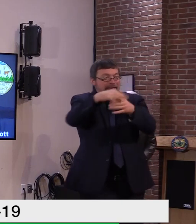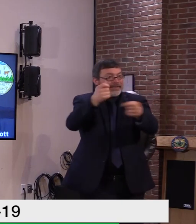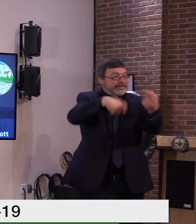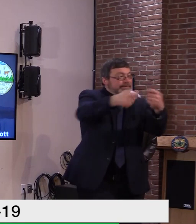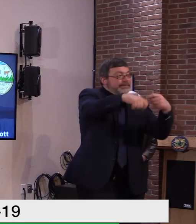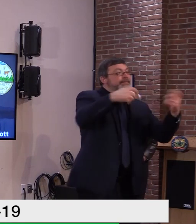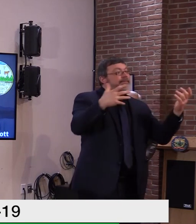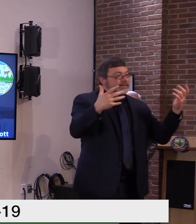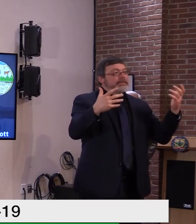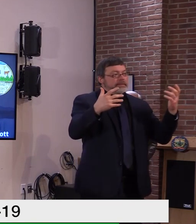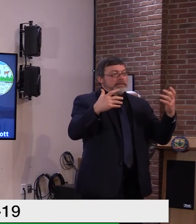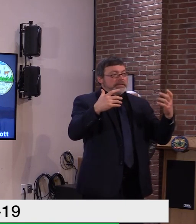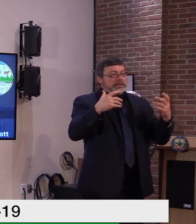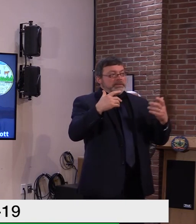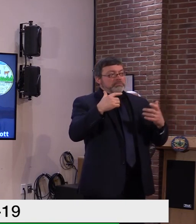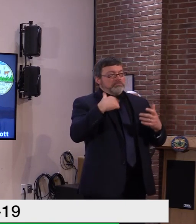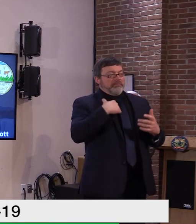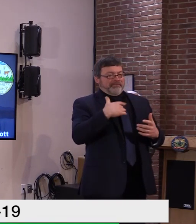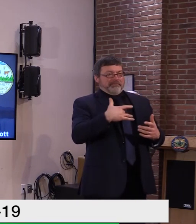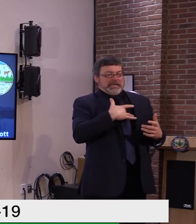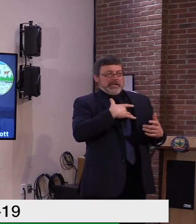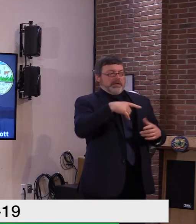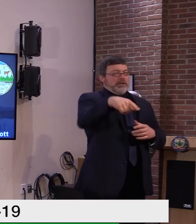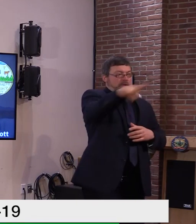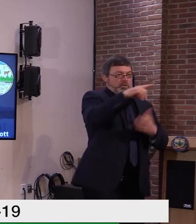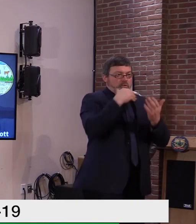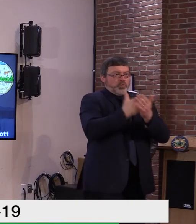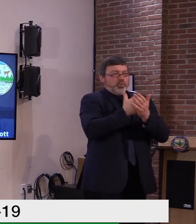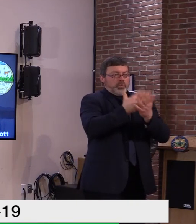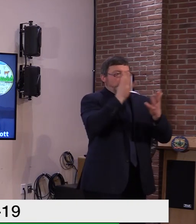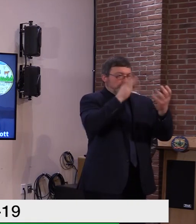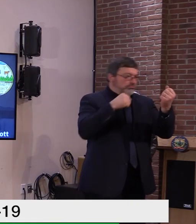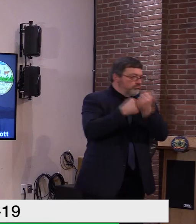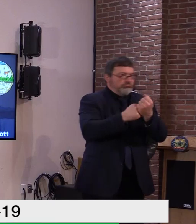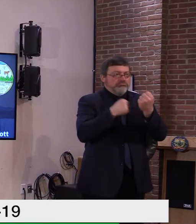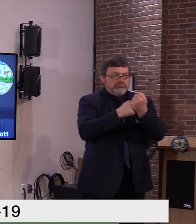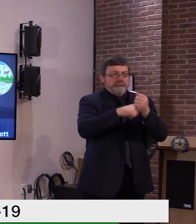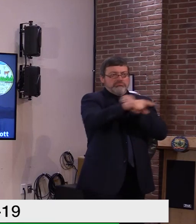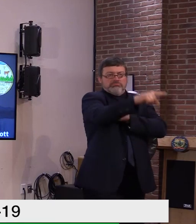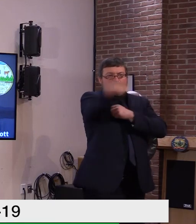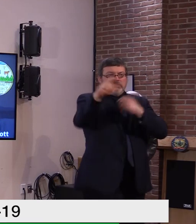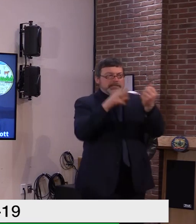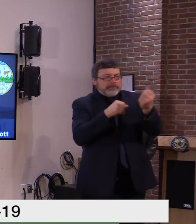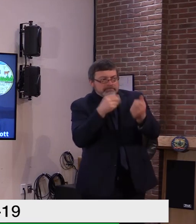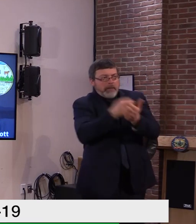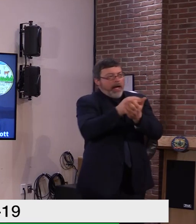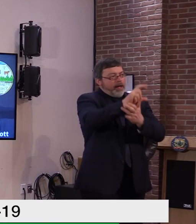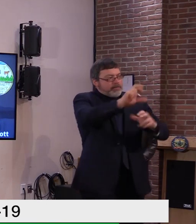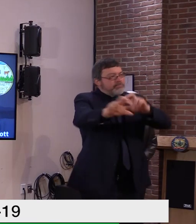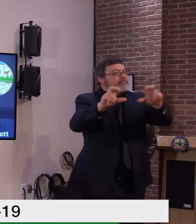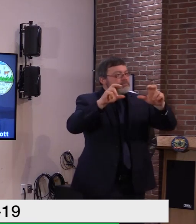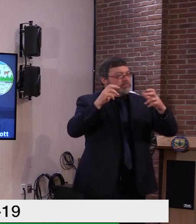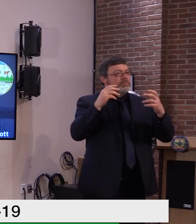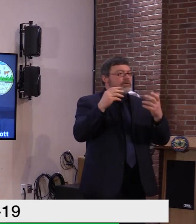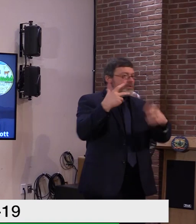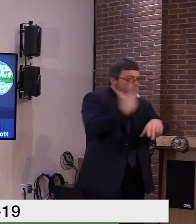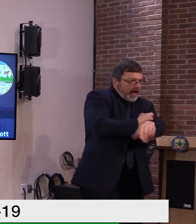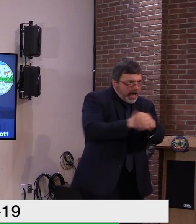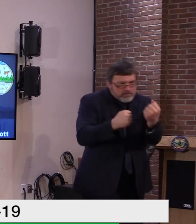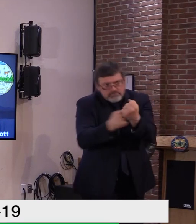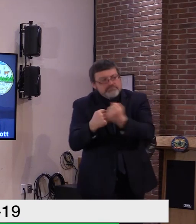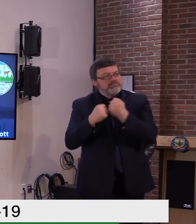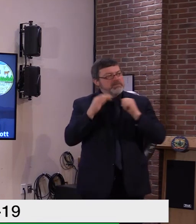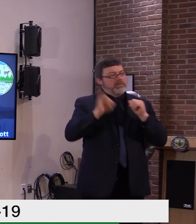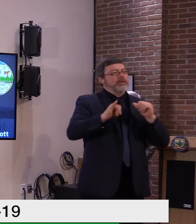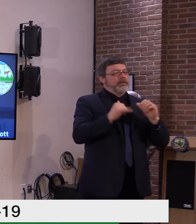for the states and for individuals. So this isn't over. This chapter may be over, but the we have a long